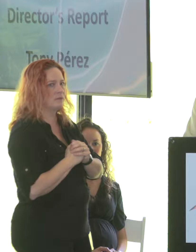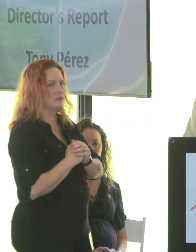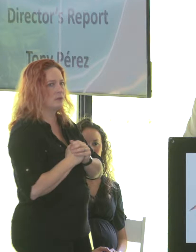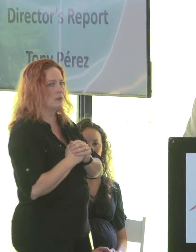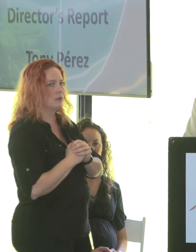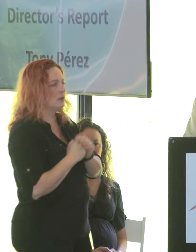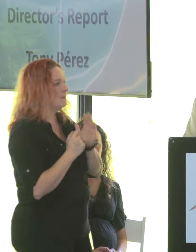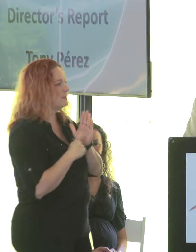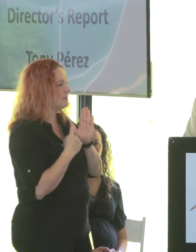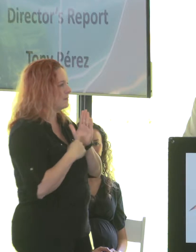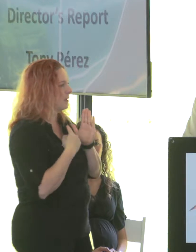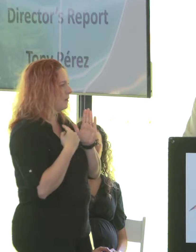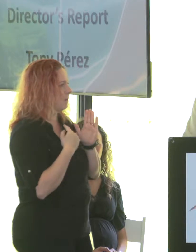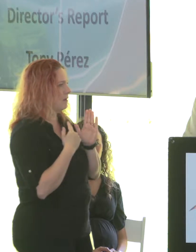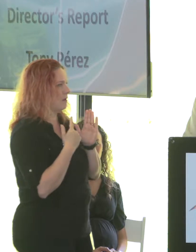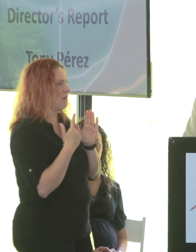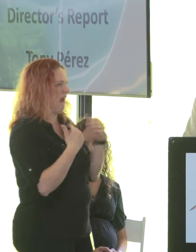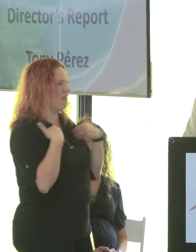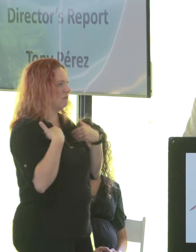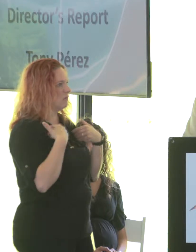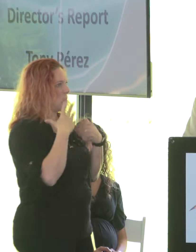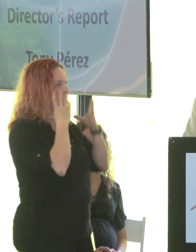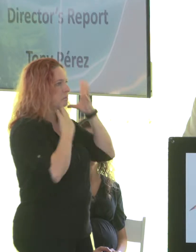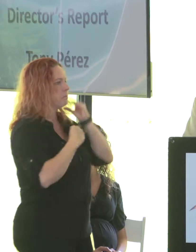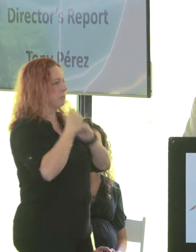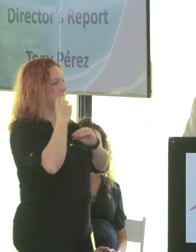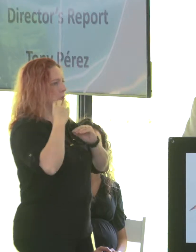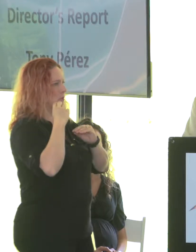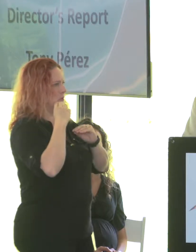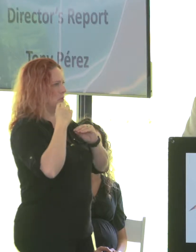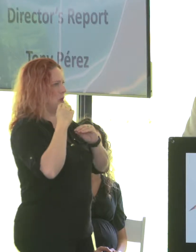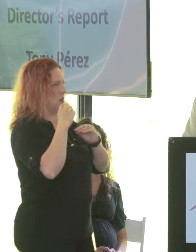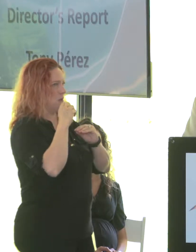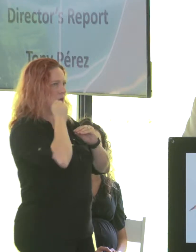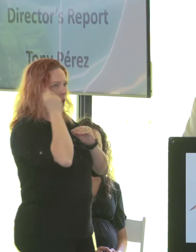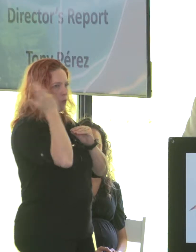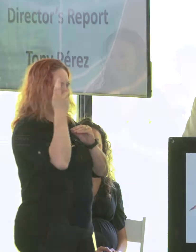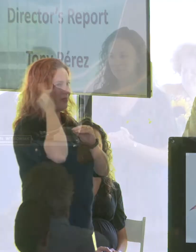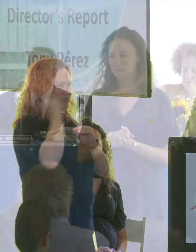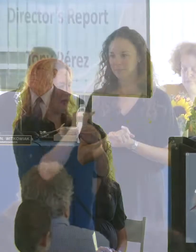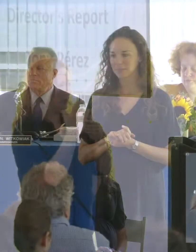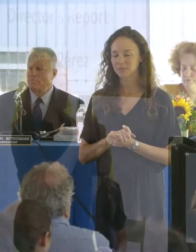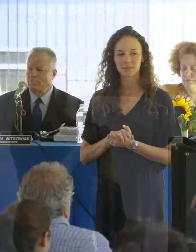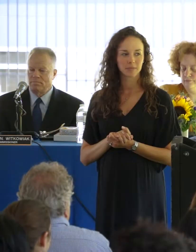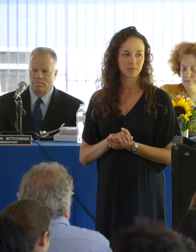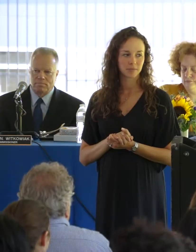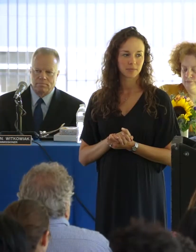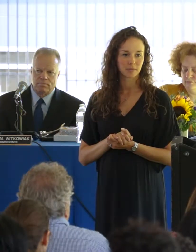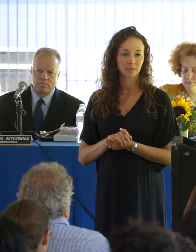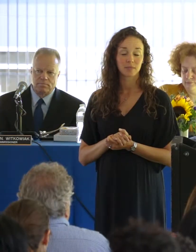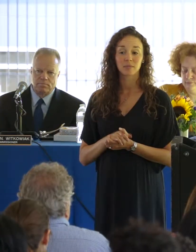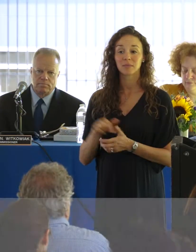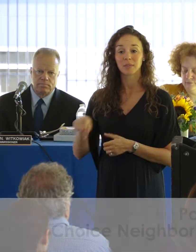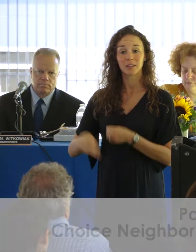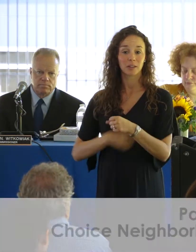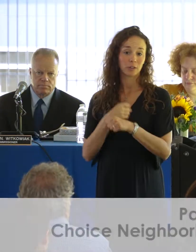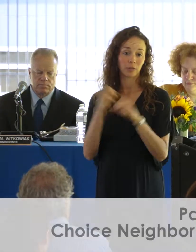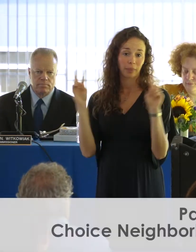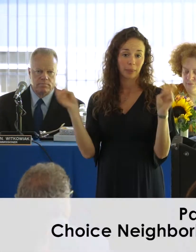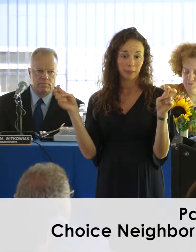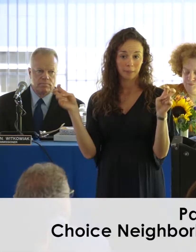something that we were born to can be so fragile for so many. So our theme this year